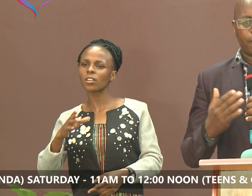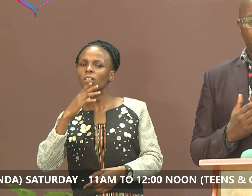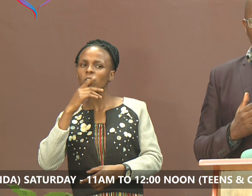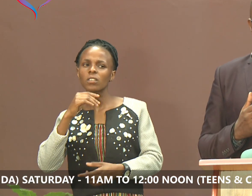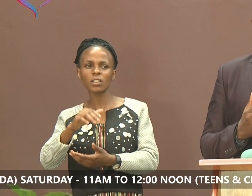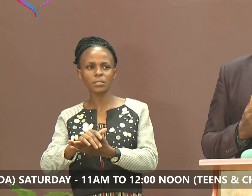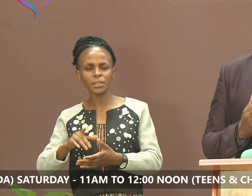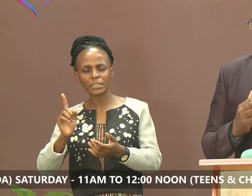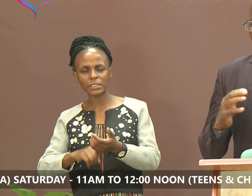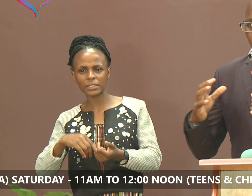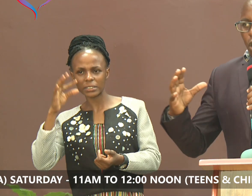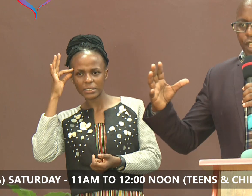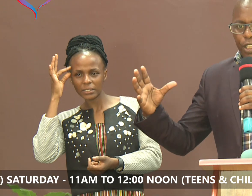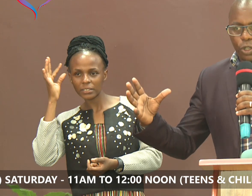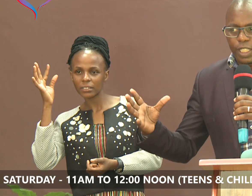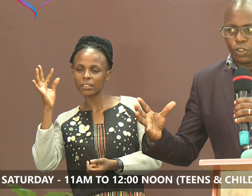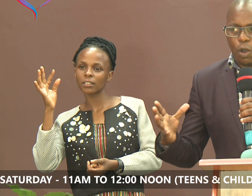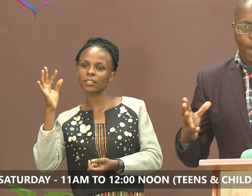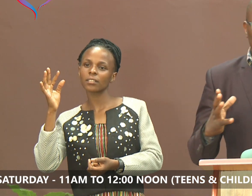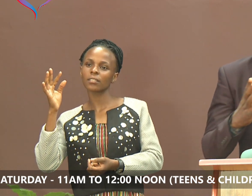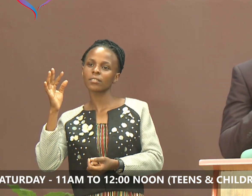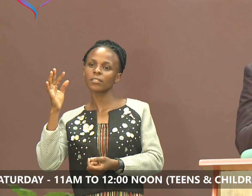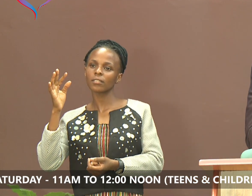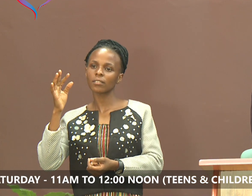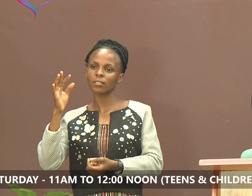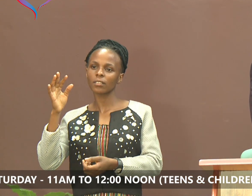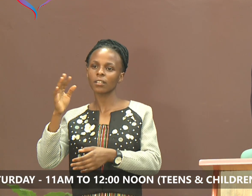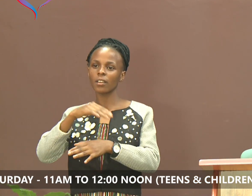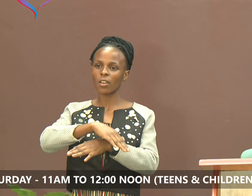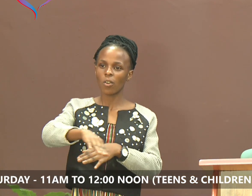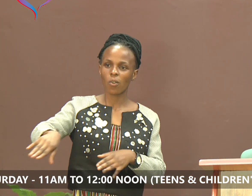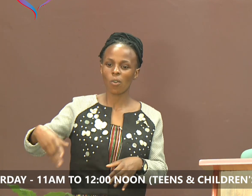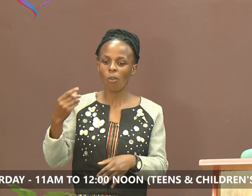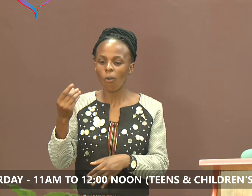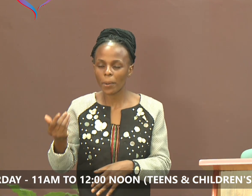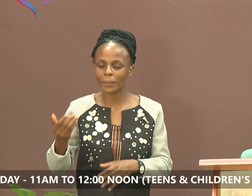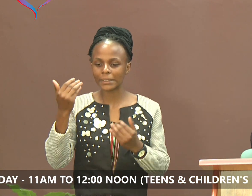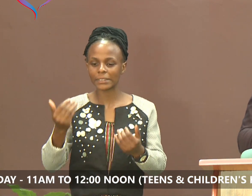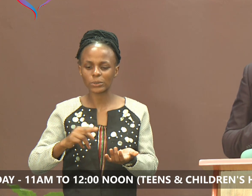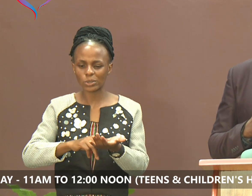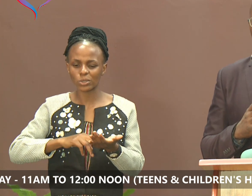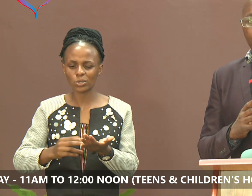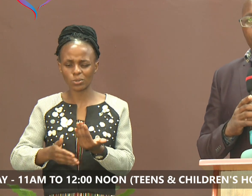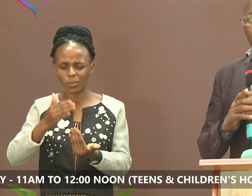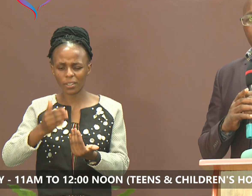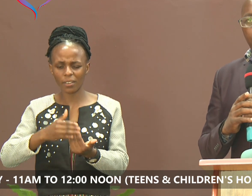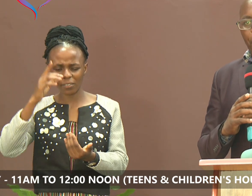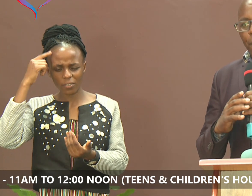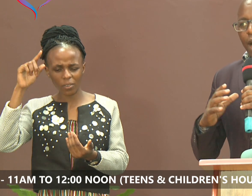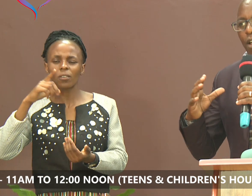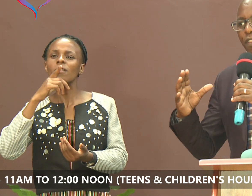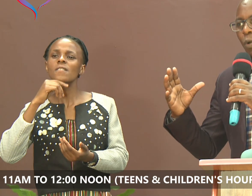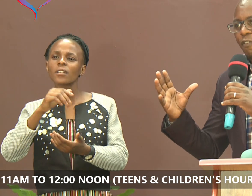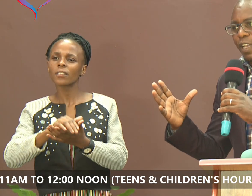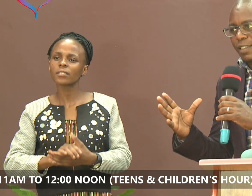The father of the husband gets sick. Tato bo mwami nalwala. All the resources go back to take care of the father of the husband. Sente zonna ne zigenda kukulabirira tato bo